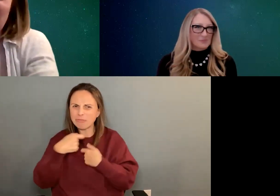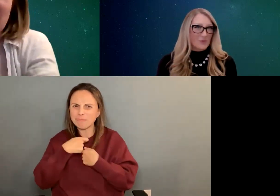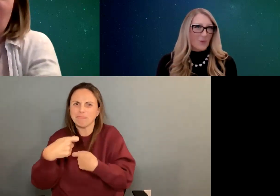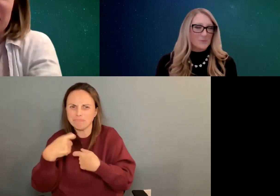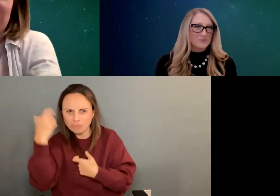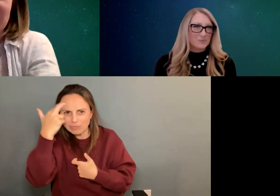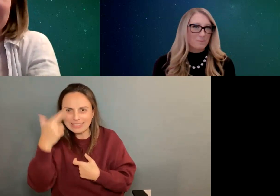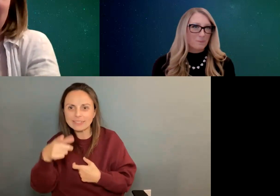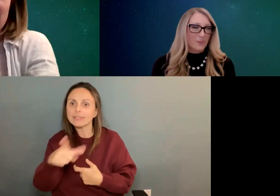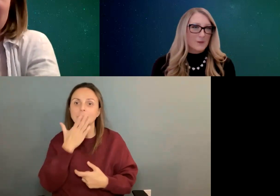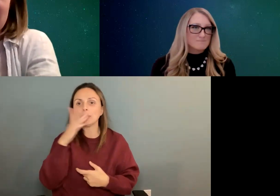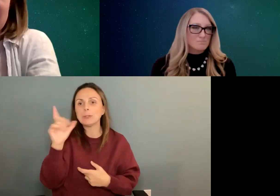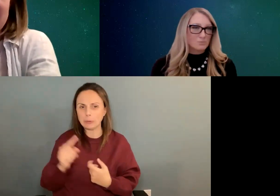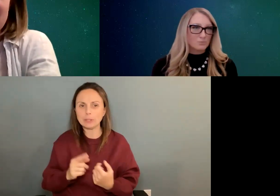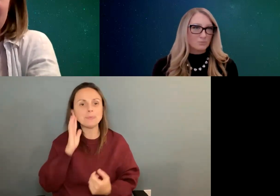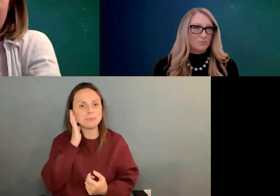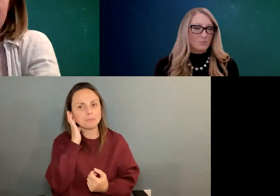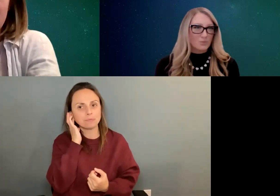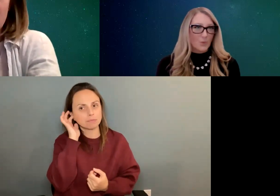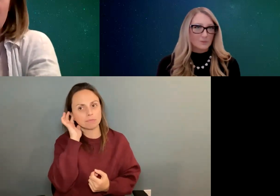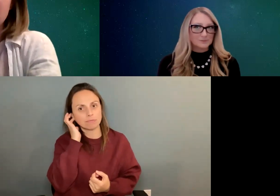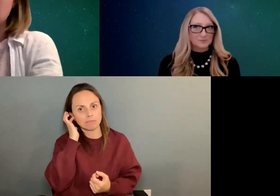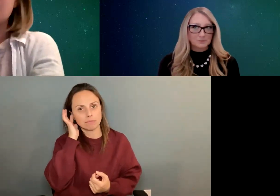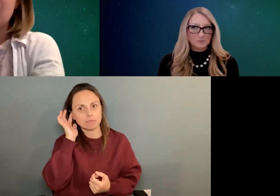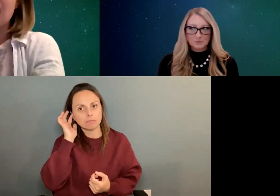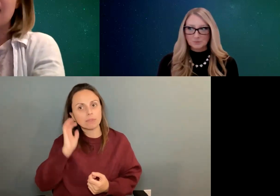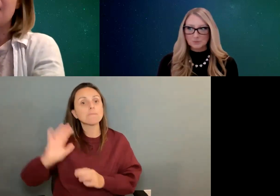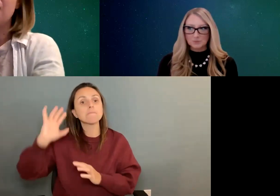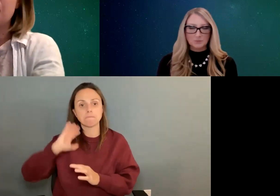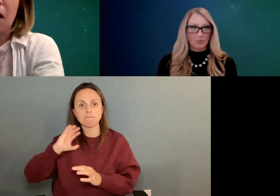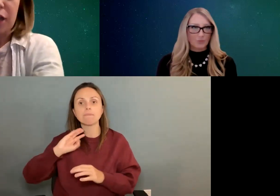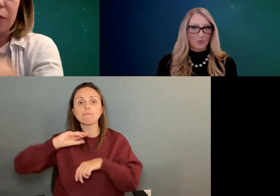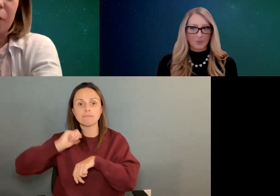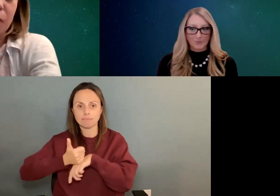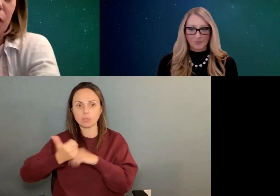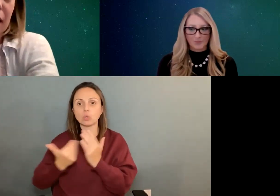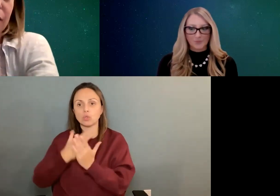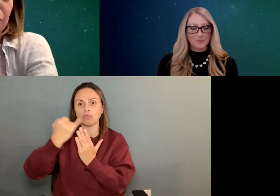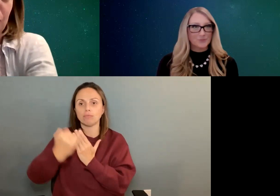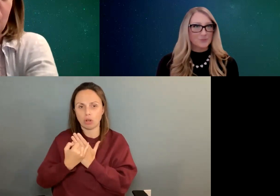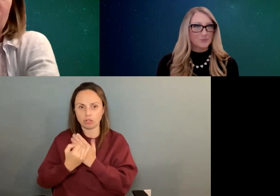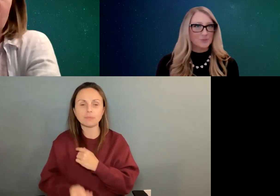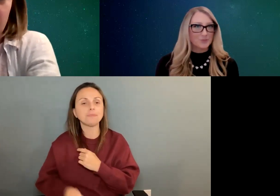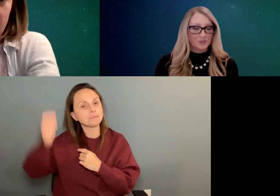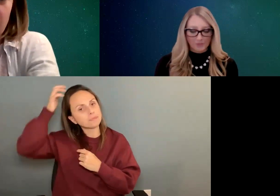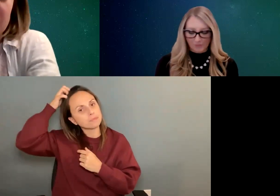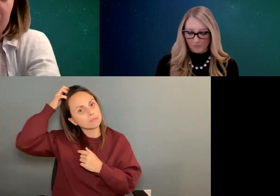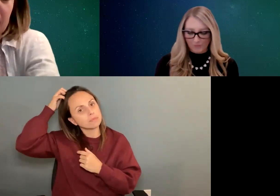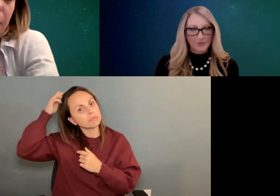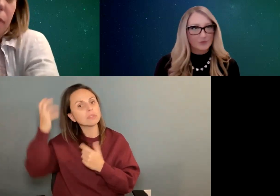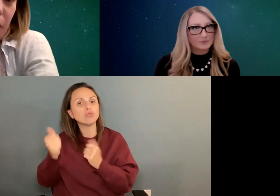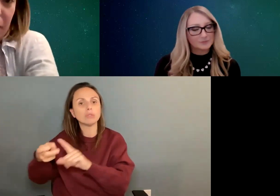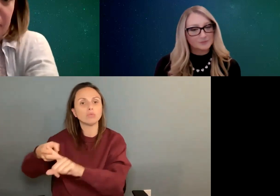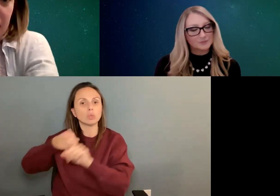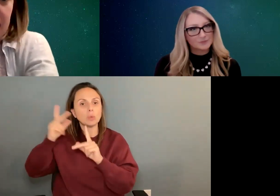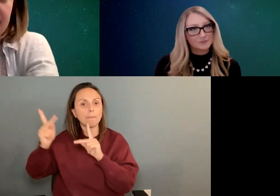Yeah, it's a great question. So we were starting a new project where we were looking to recruit people